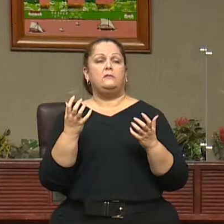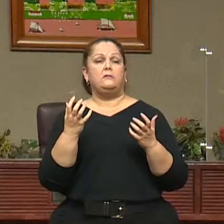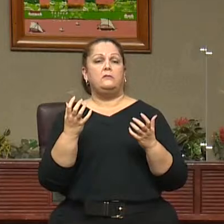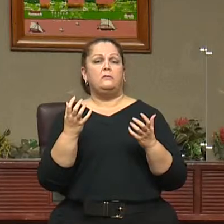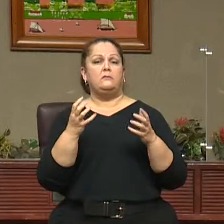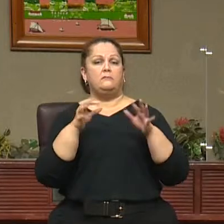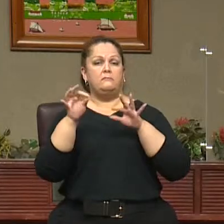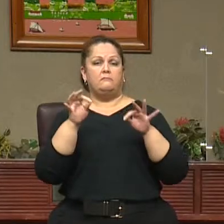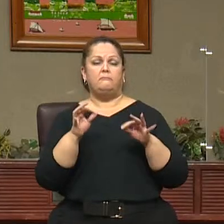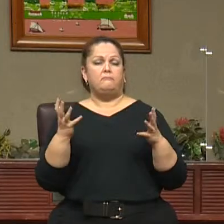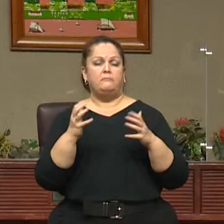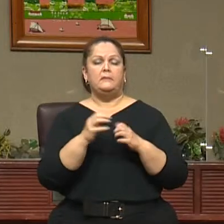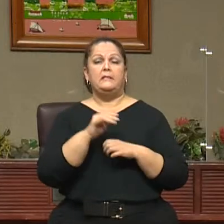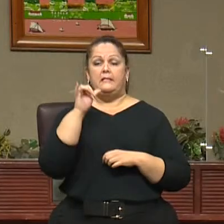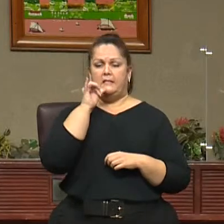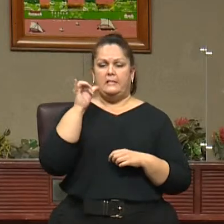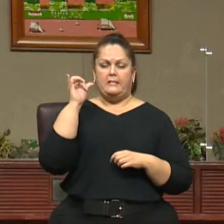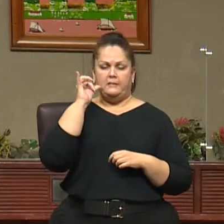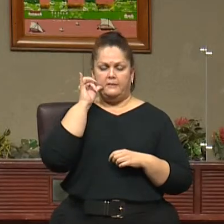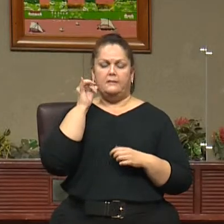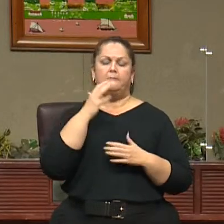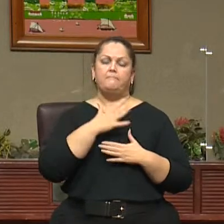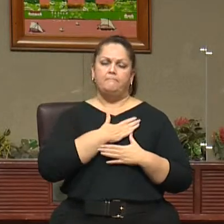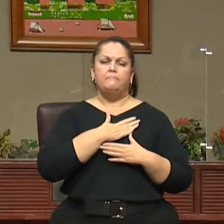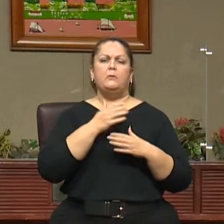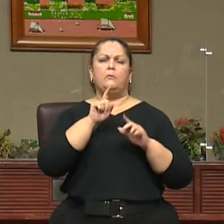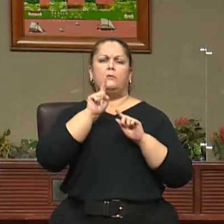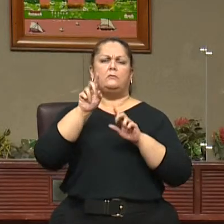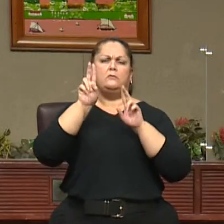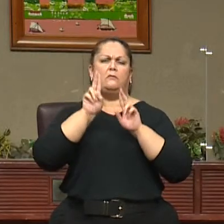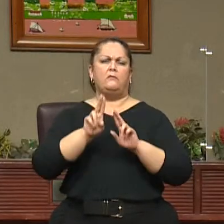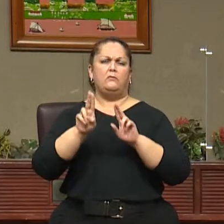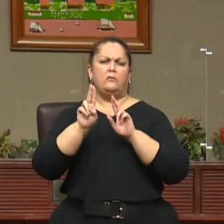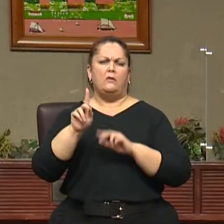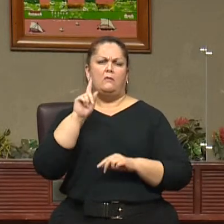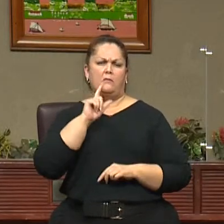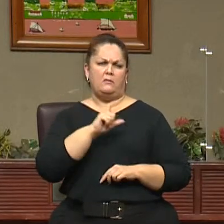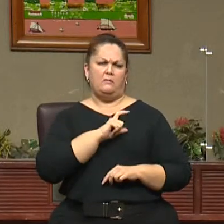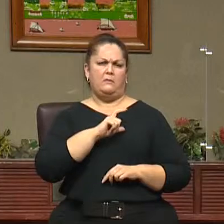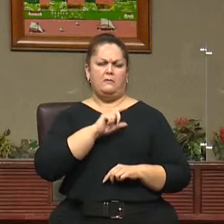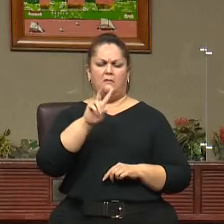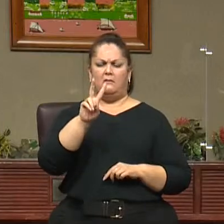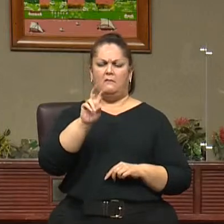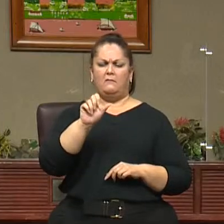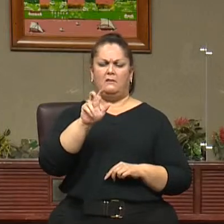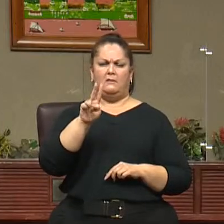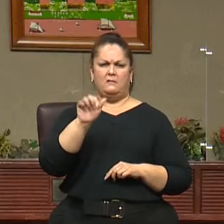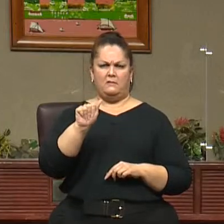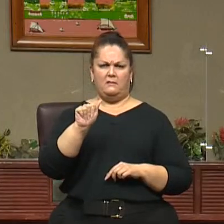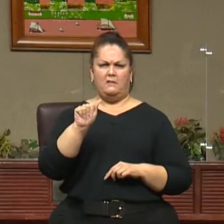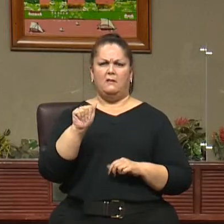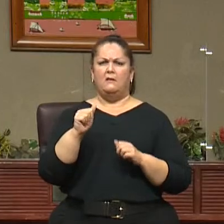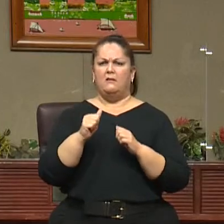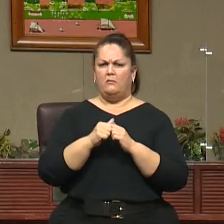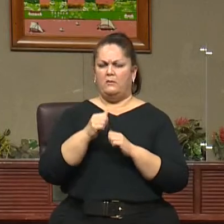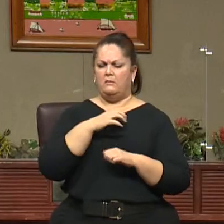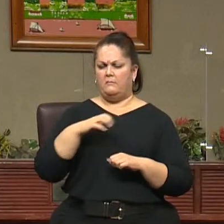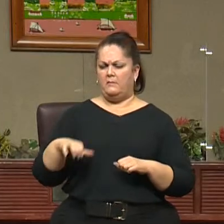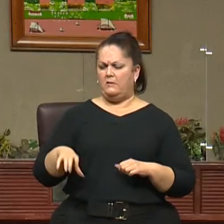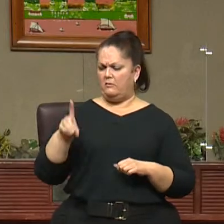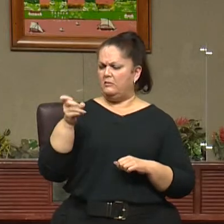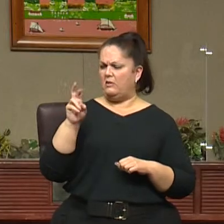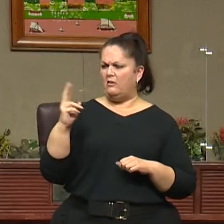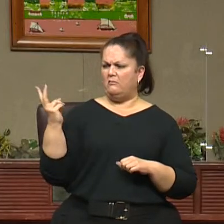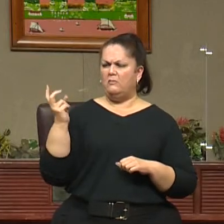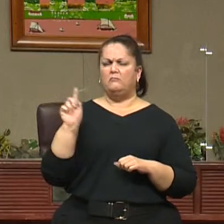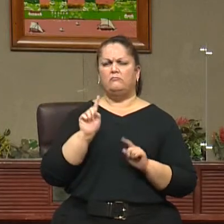of attending a funeral of Orlando Police Officer Kevin Valencia with Mayor Dyer. And after